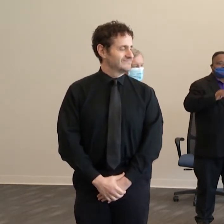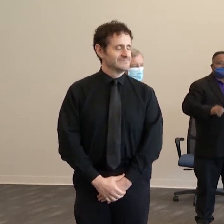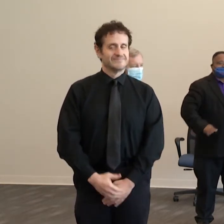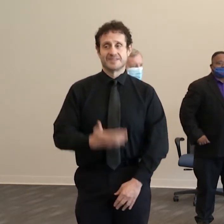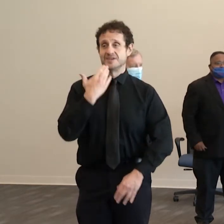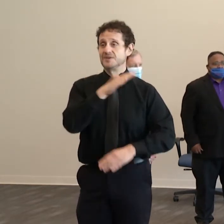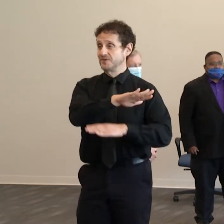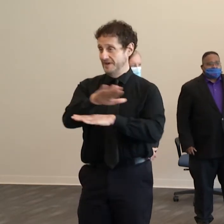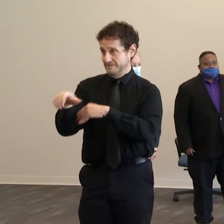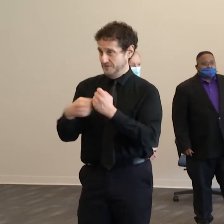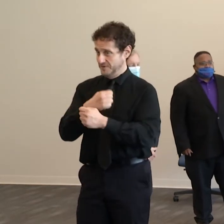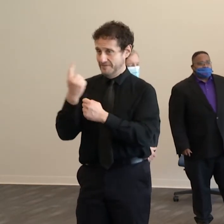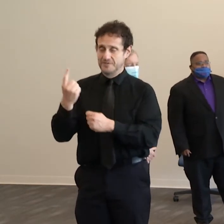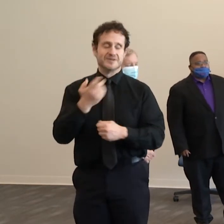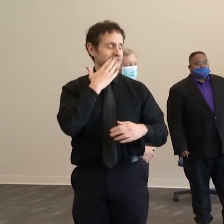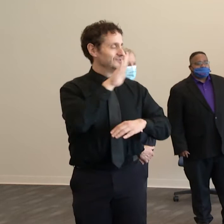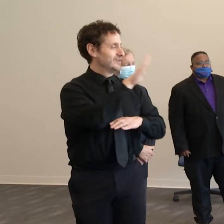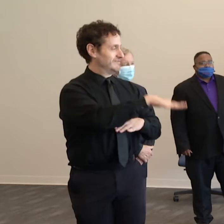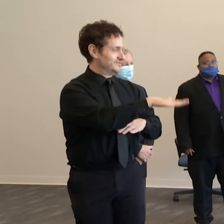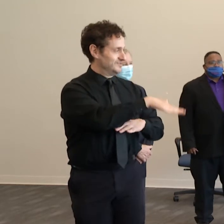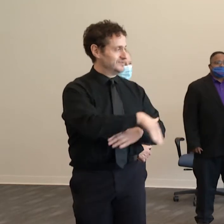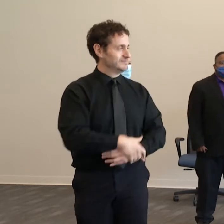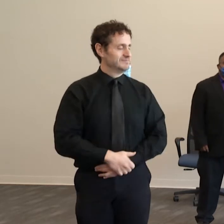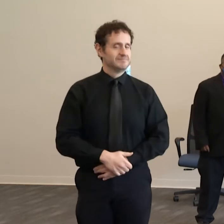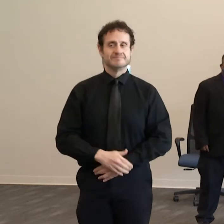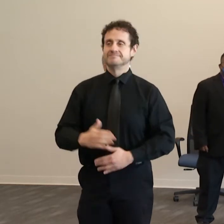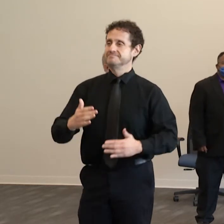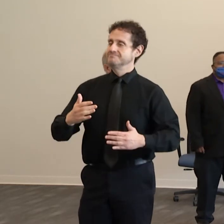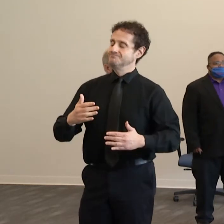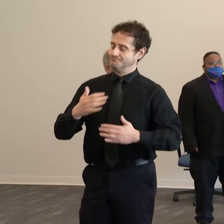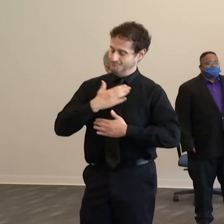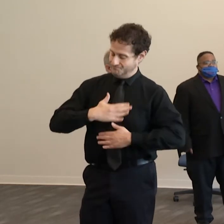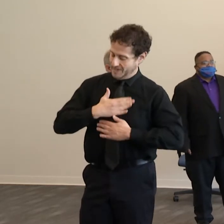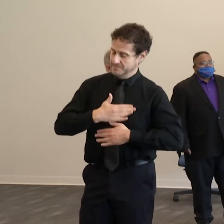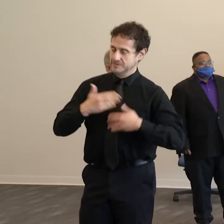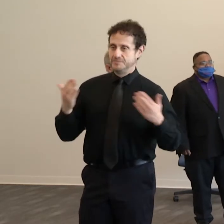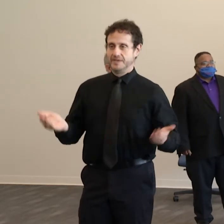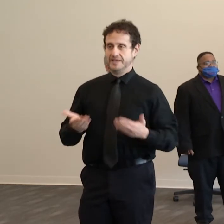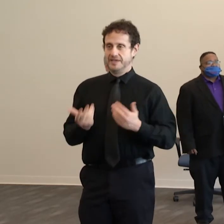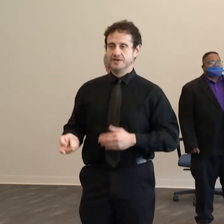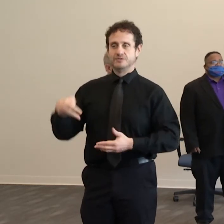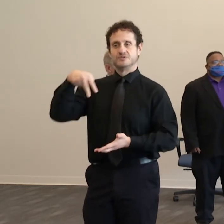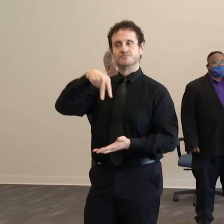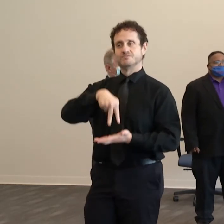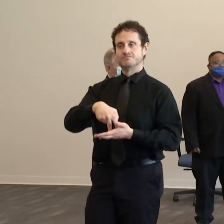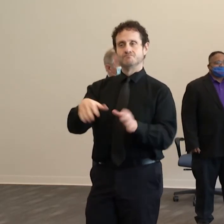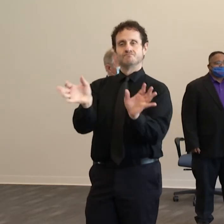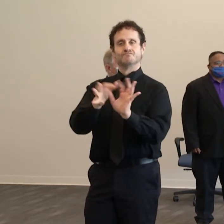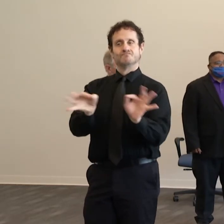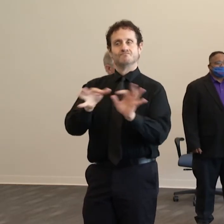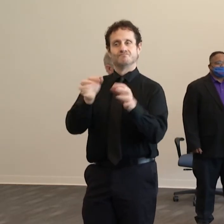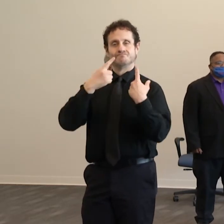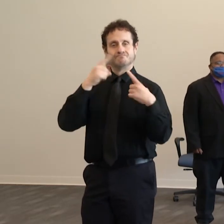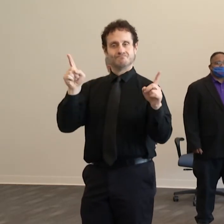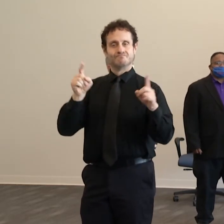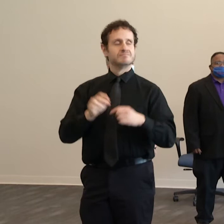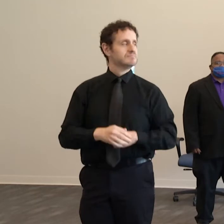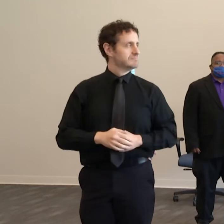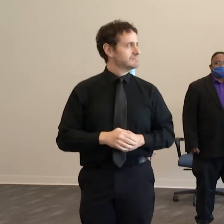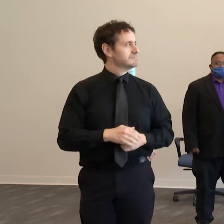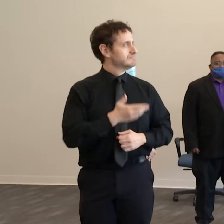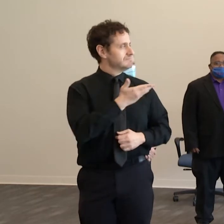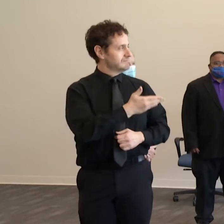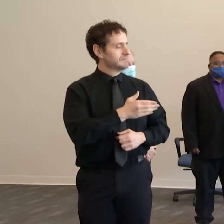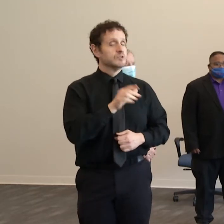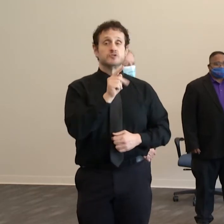Good afternoon, everyone. Good afternoon. It's a pleasure to be here to speak out to Toni Preckwinkle,